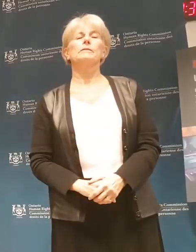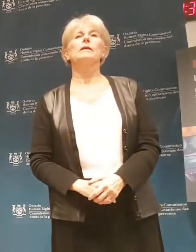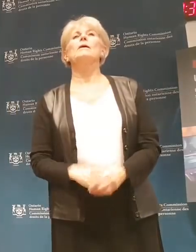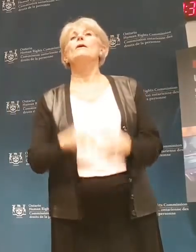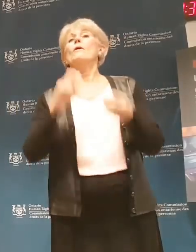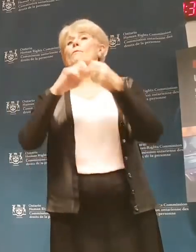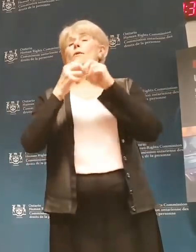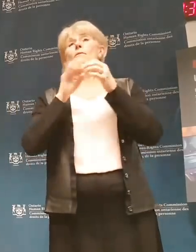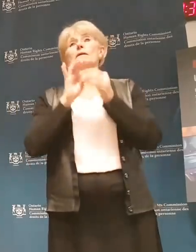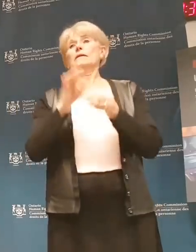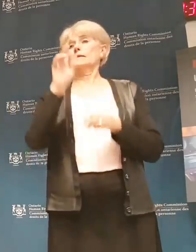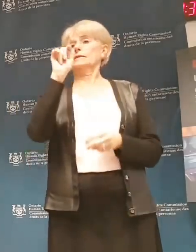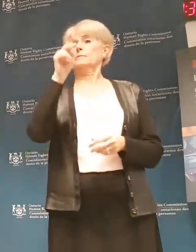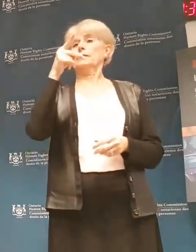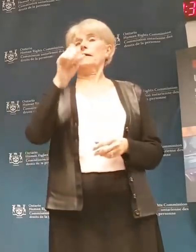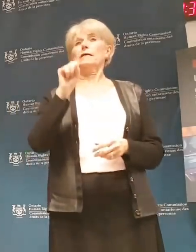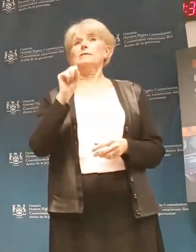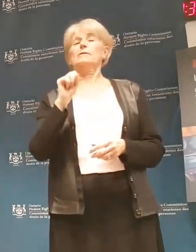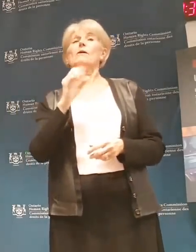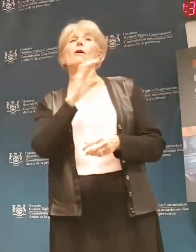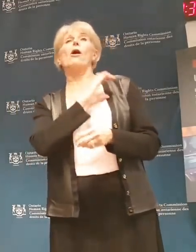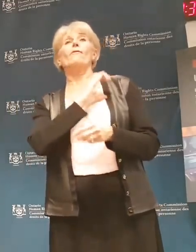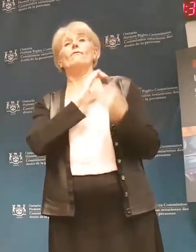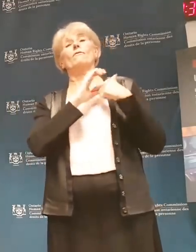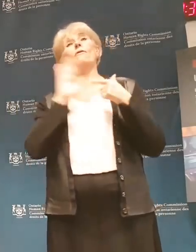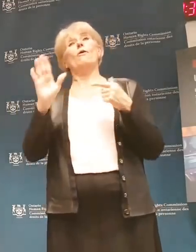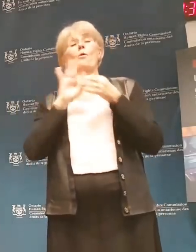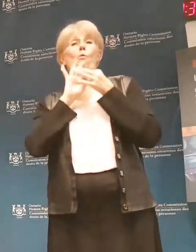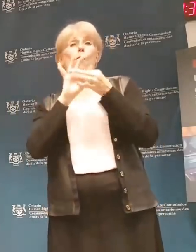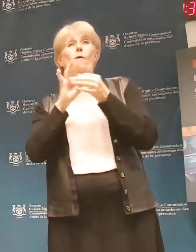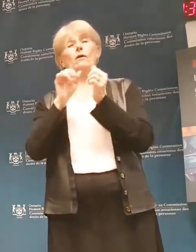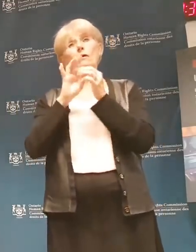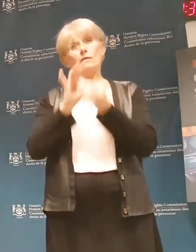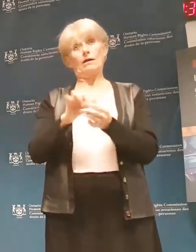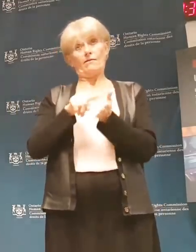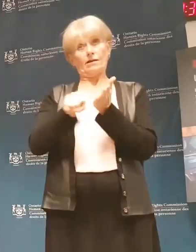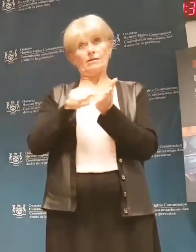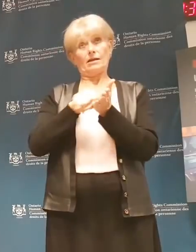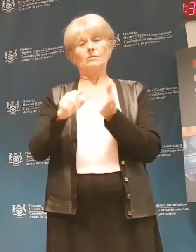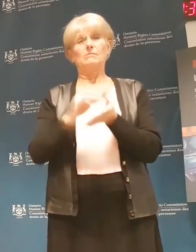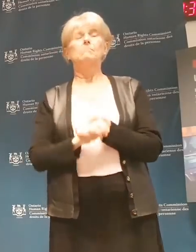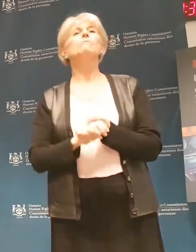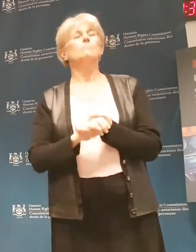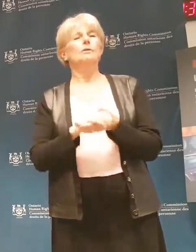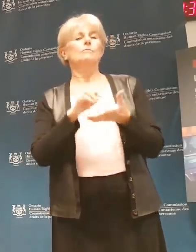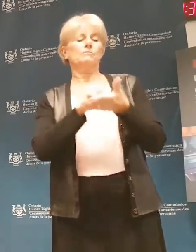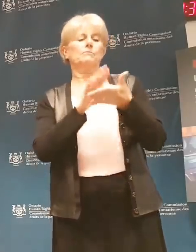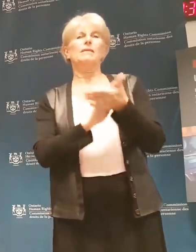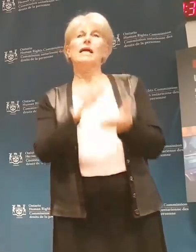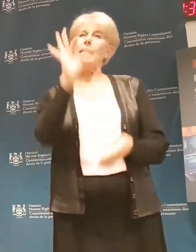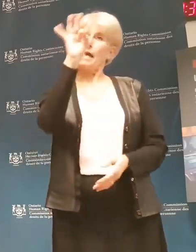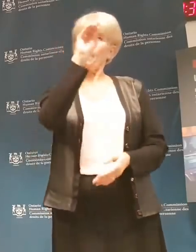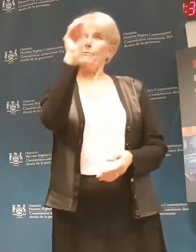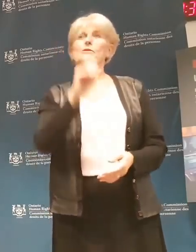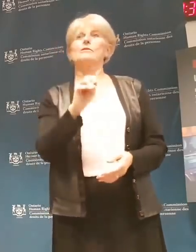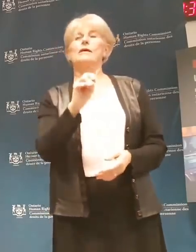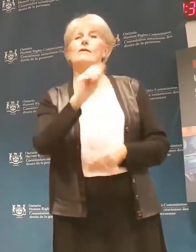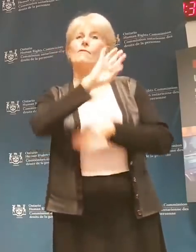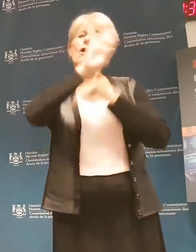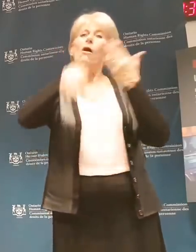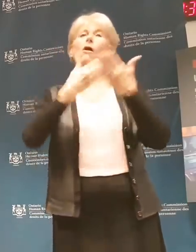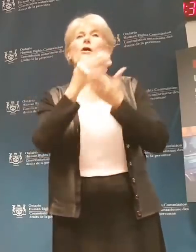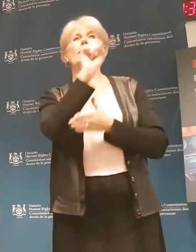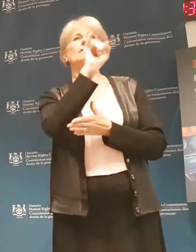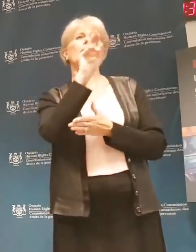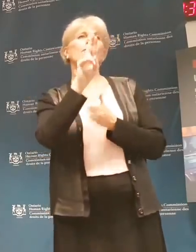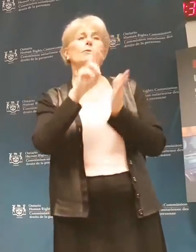Problems with TPS officer cooperation with the investigations were noted in about 9% of all